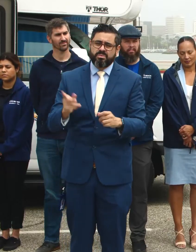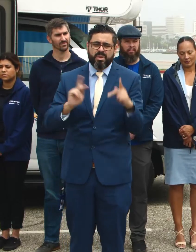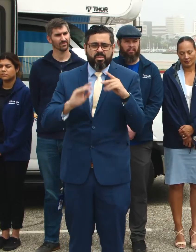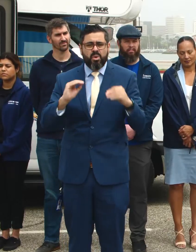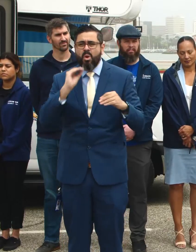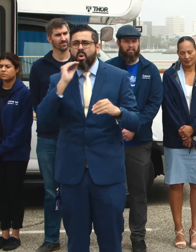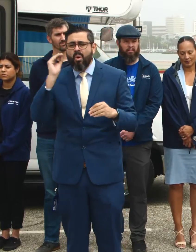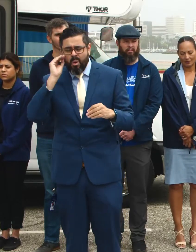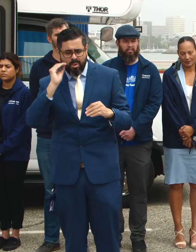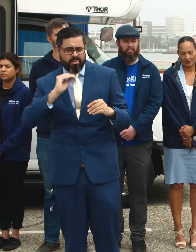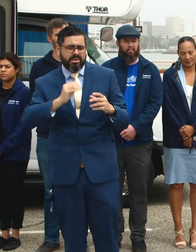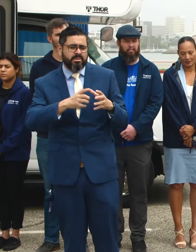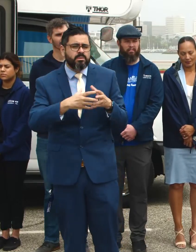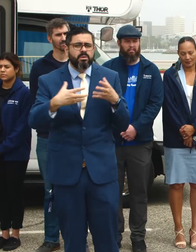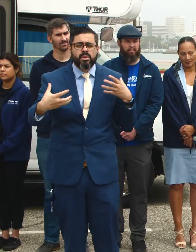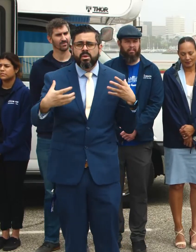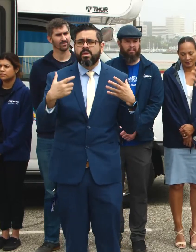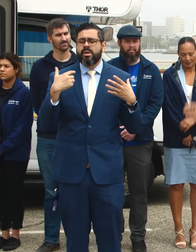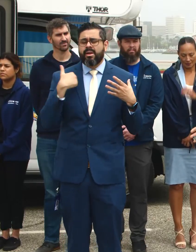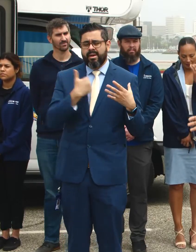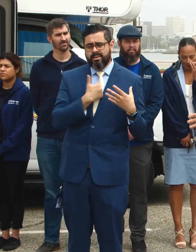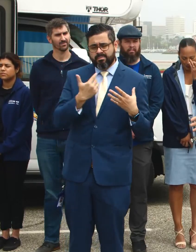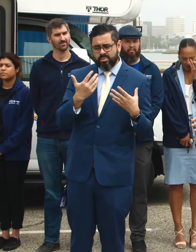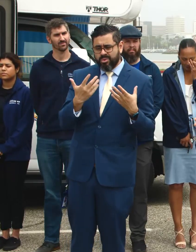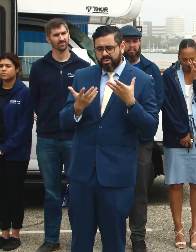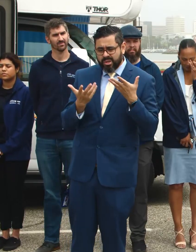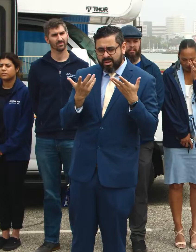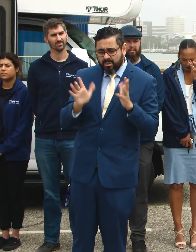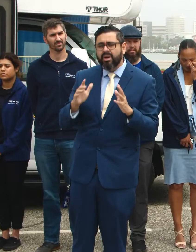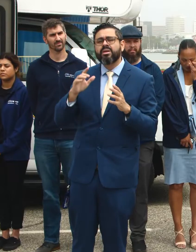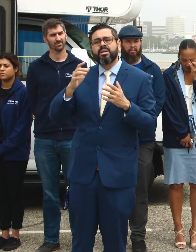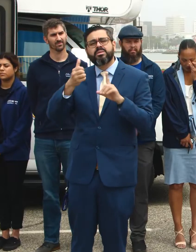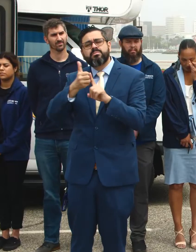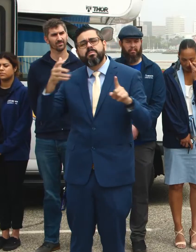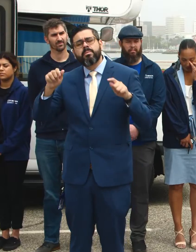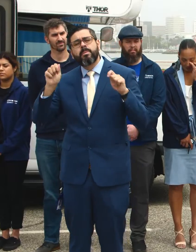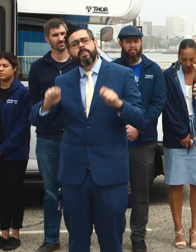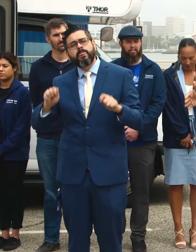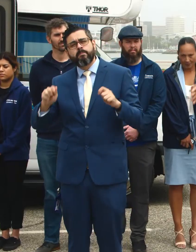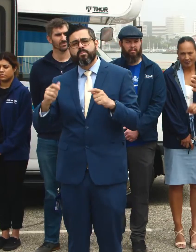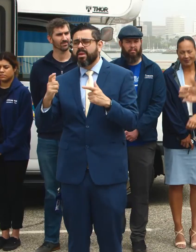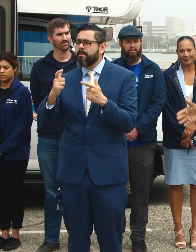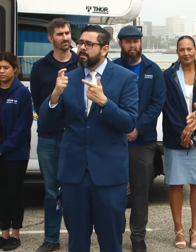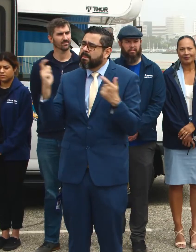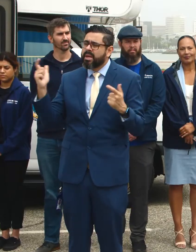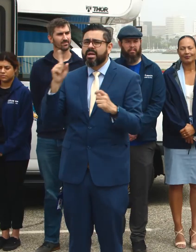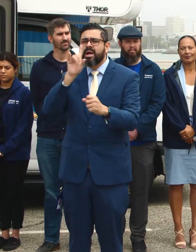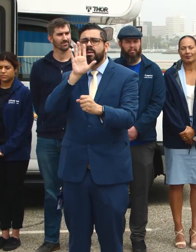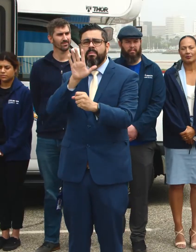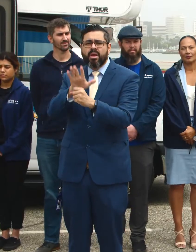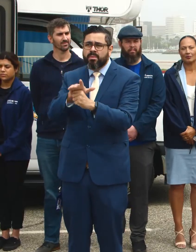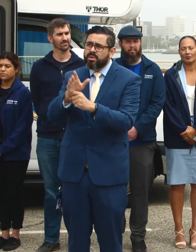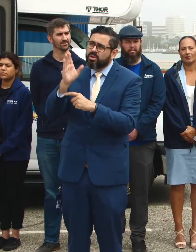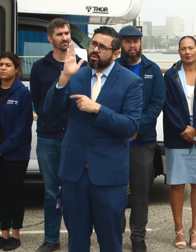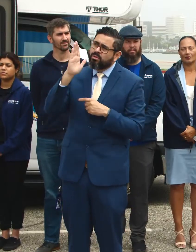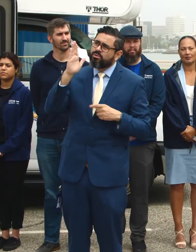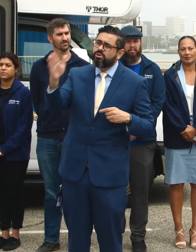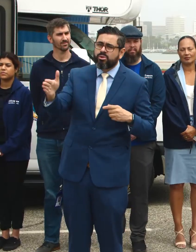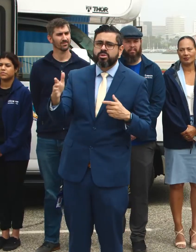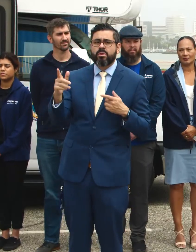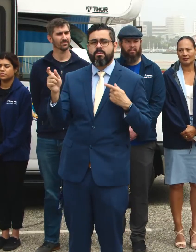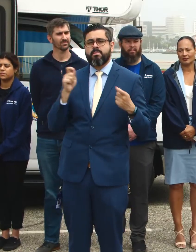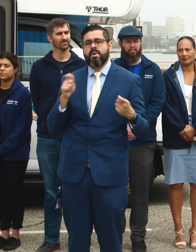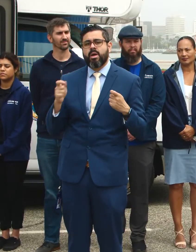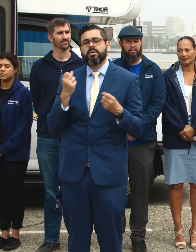about making this a top priority, expanding our capacity, and being able to make some larger commitments toward the future so we can manage it better